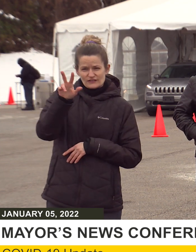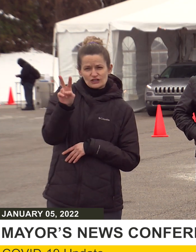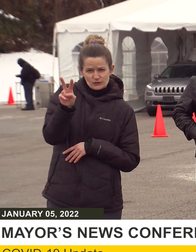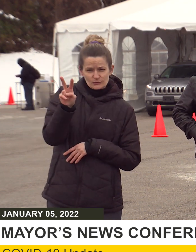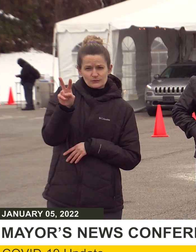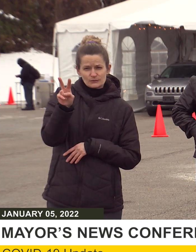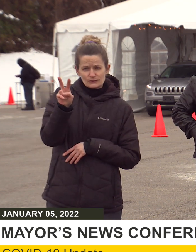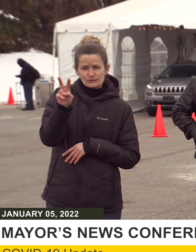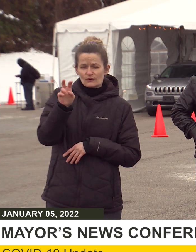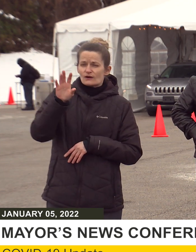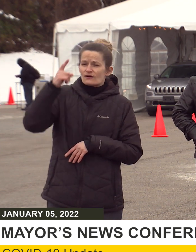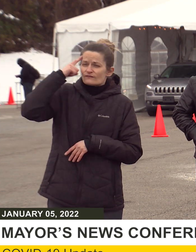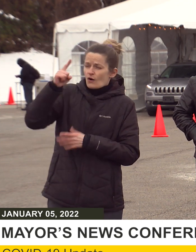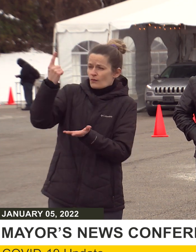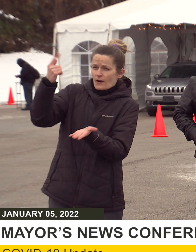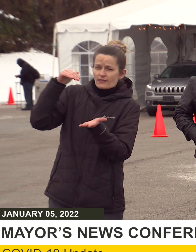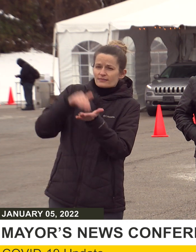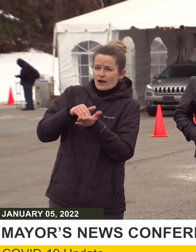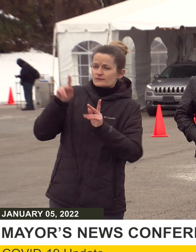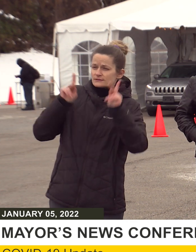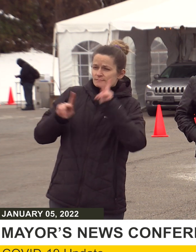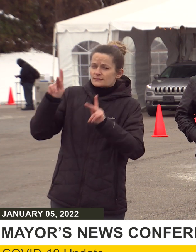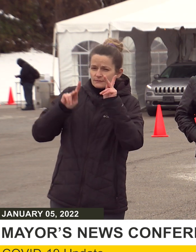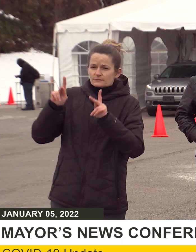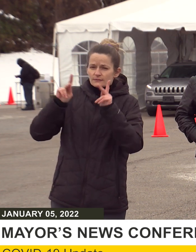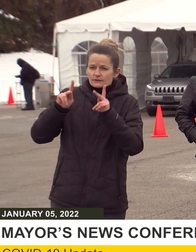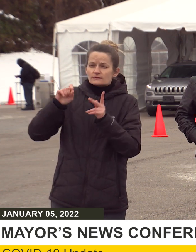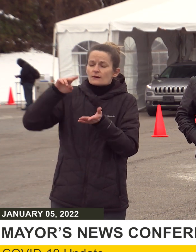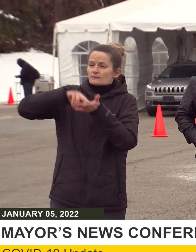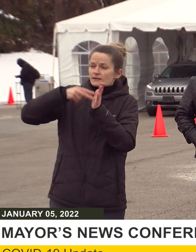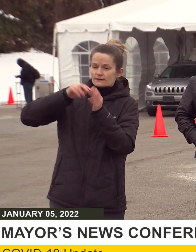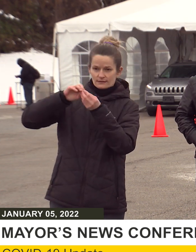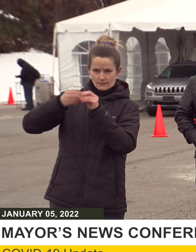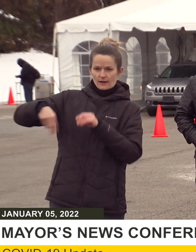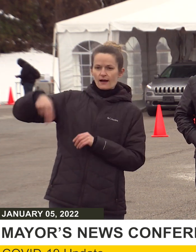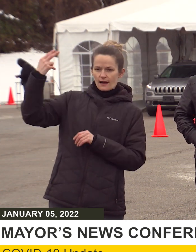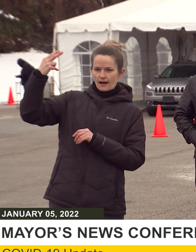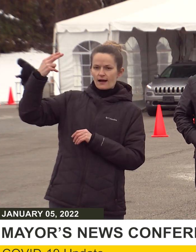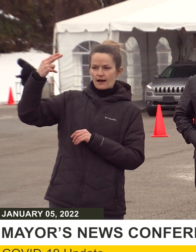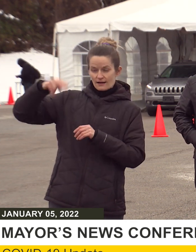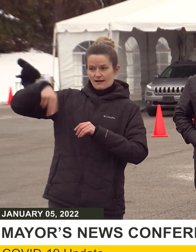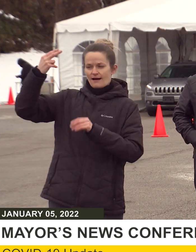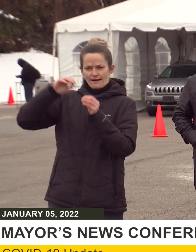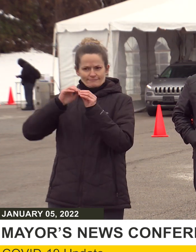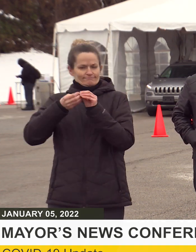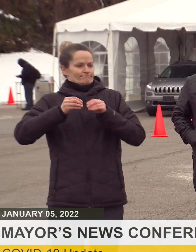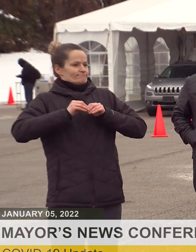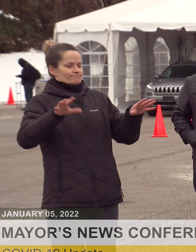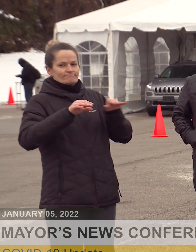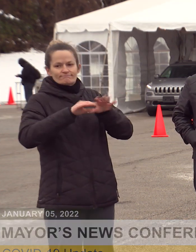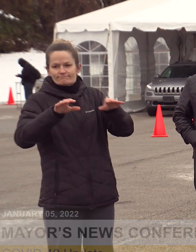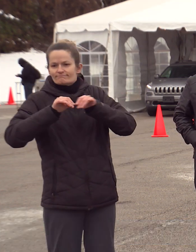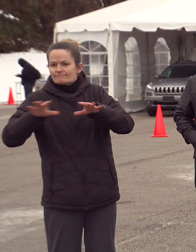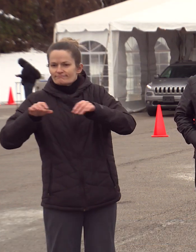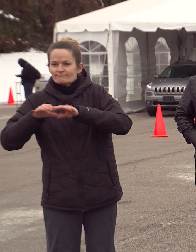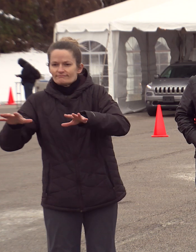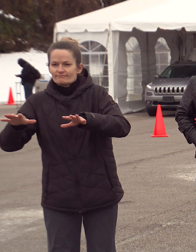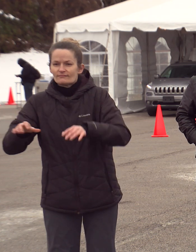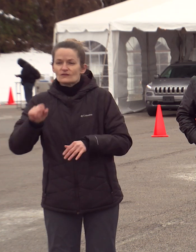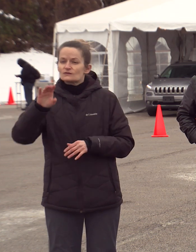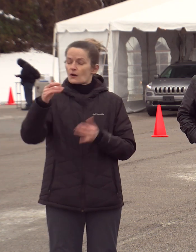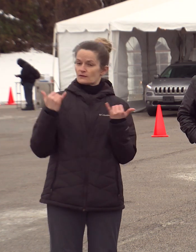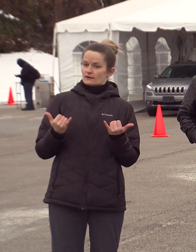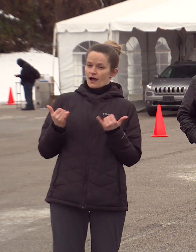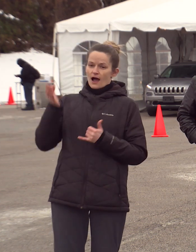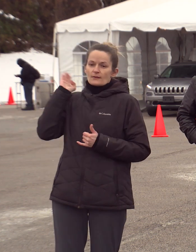which supports that we are experiencing high community transmission. In general, Baltimore City has been experiencing highs in new